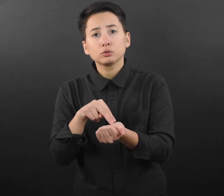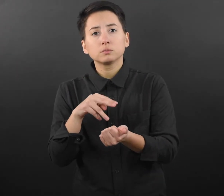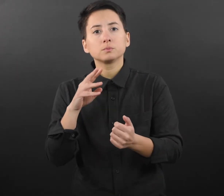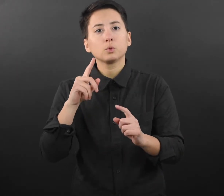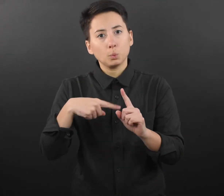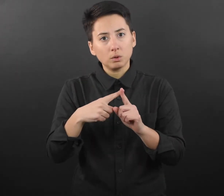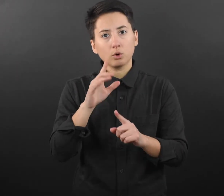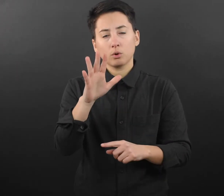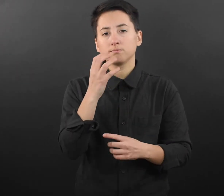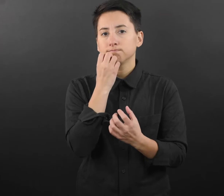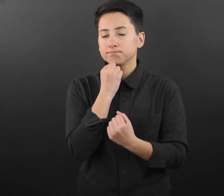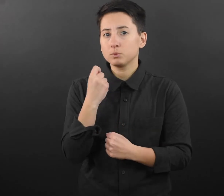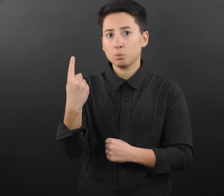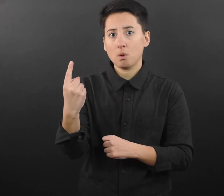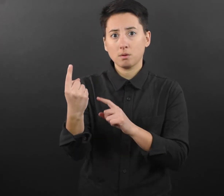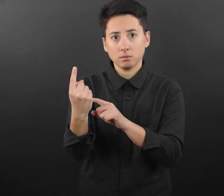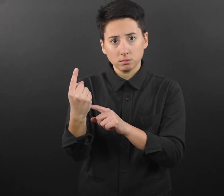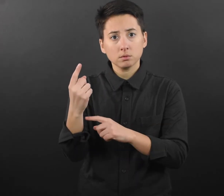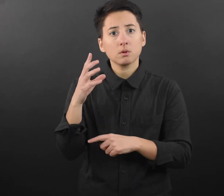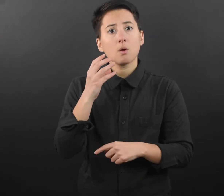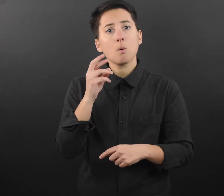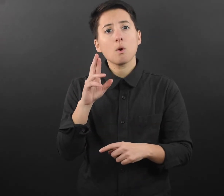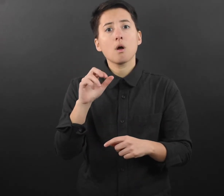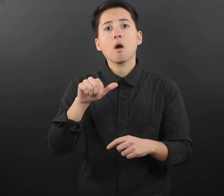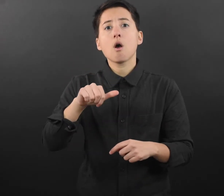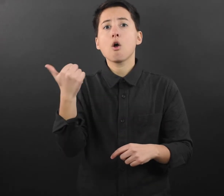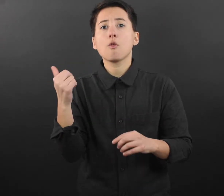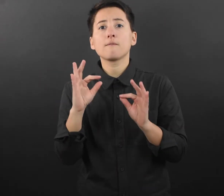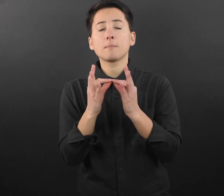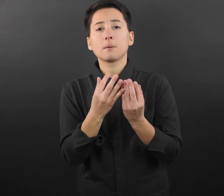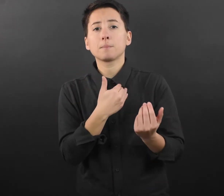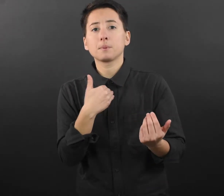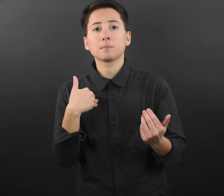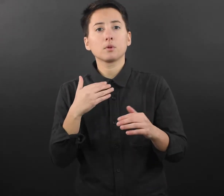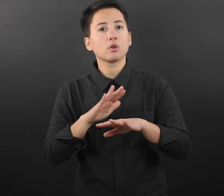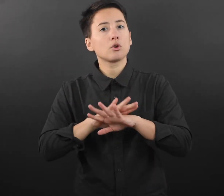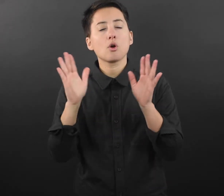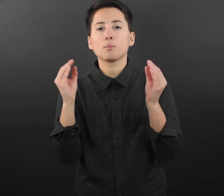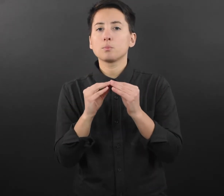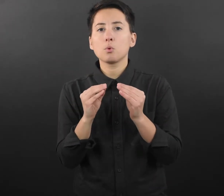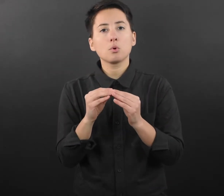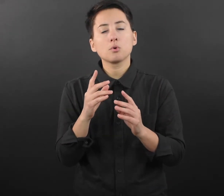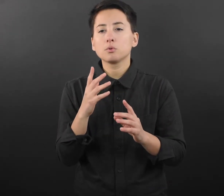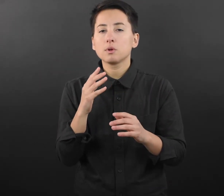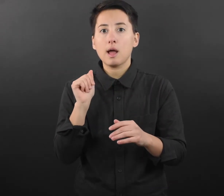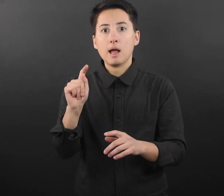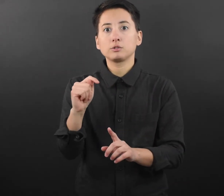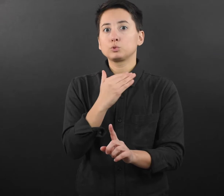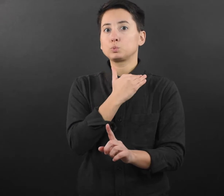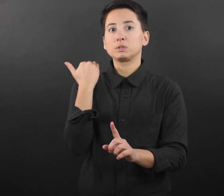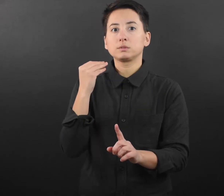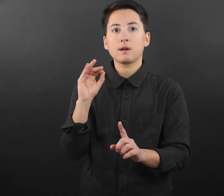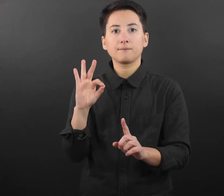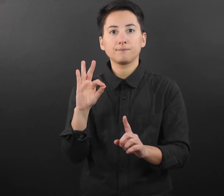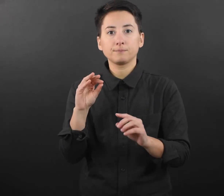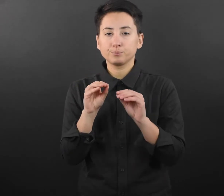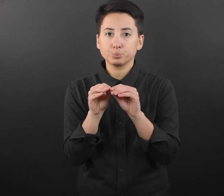Confirm with your healthcare provider when your loved one and other family members are no longer at risk